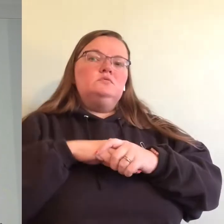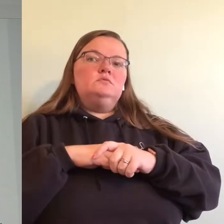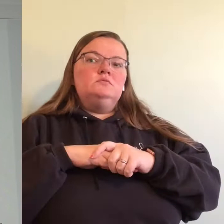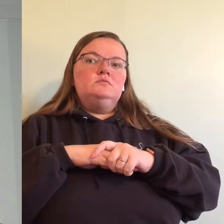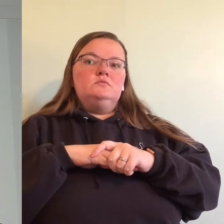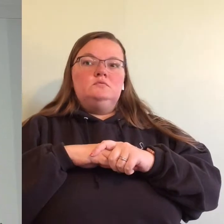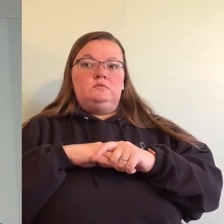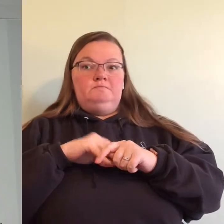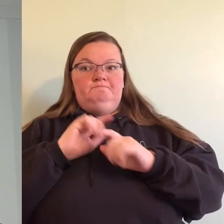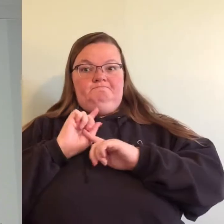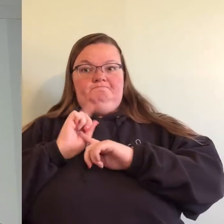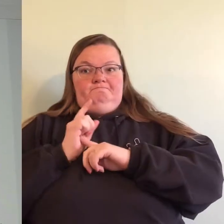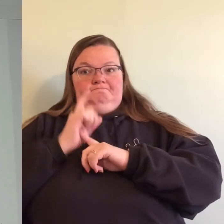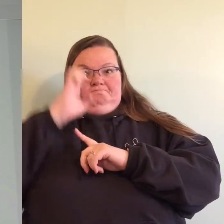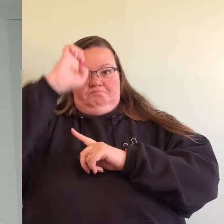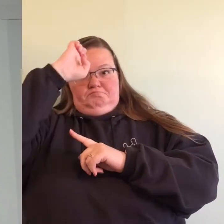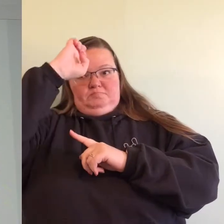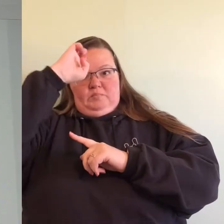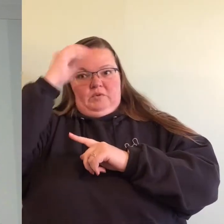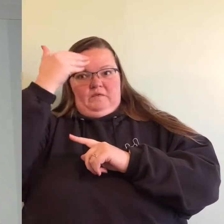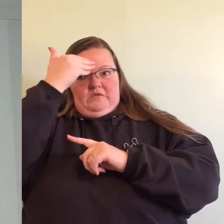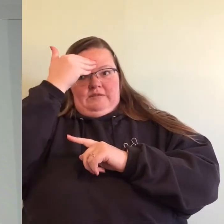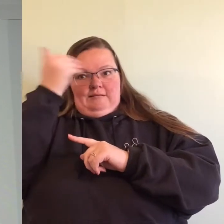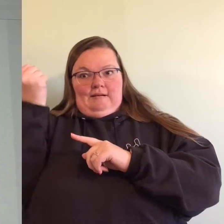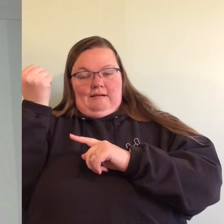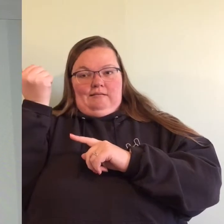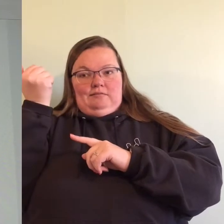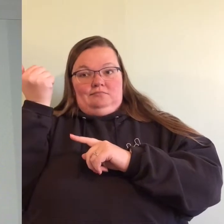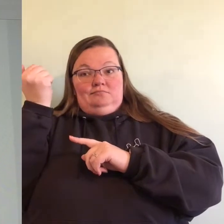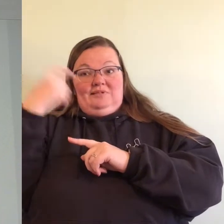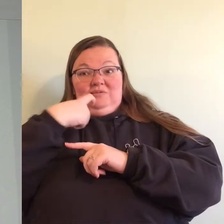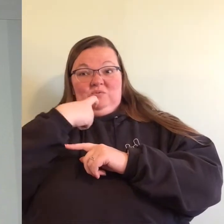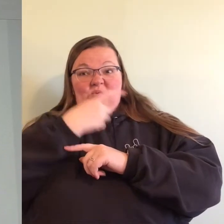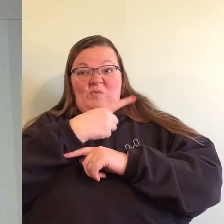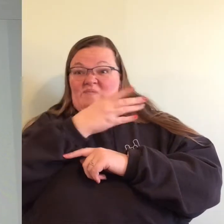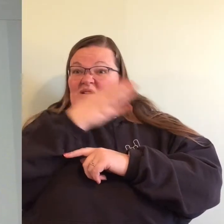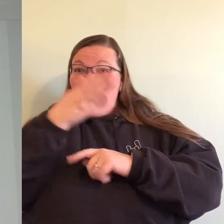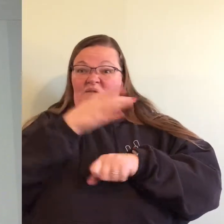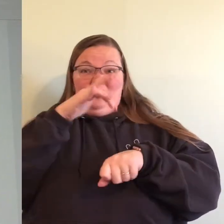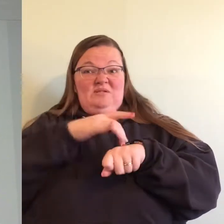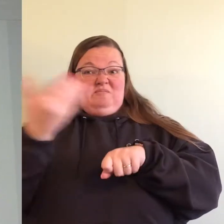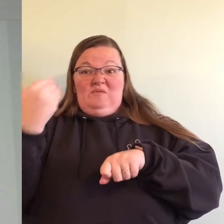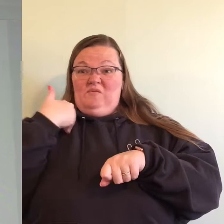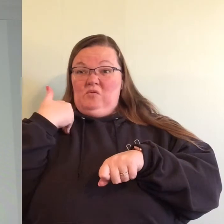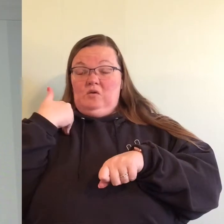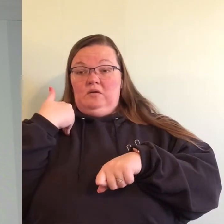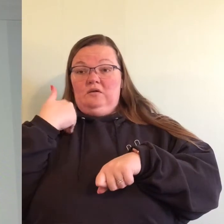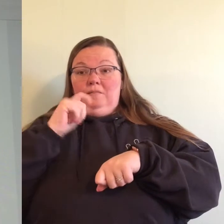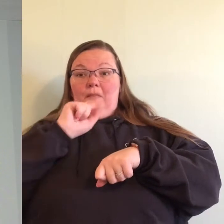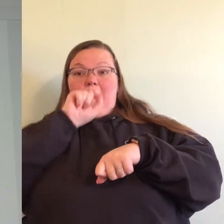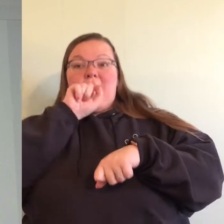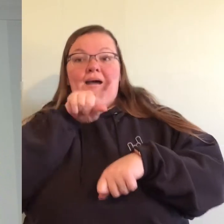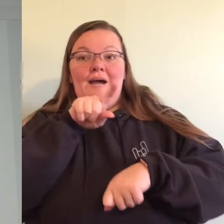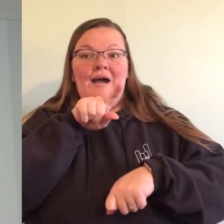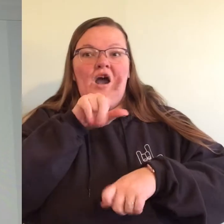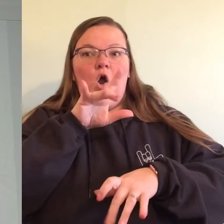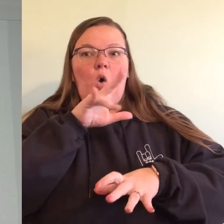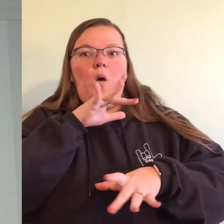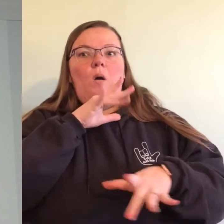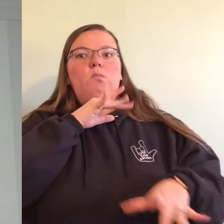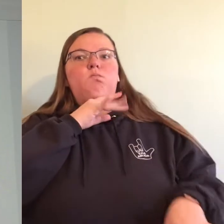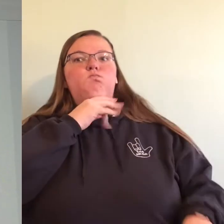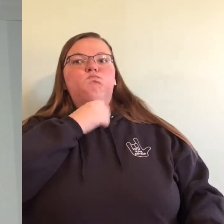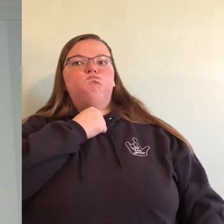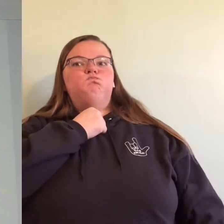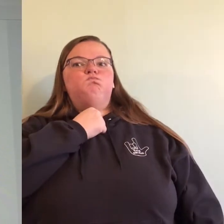lamp-post?" He had forgotten for the moment that he must pretend never to have been in the wood before. The moment the words were out of